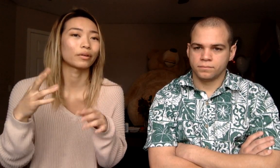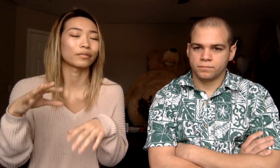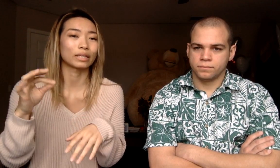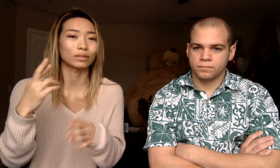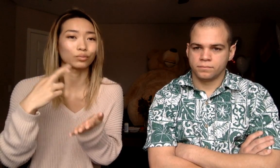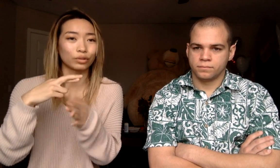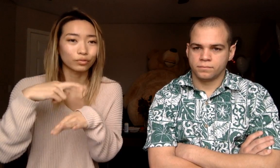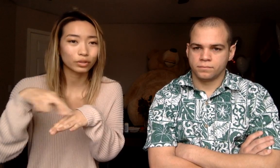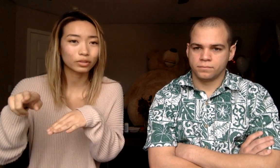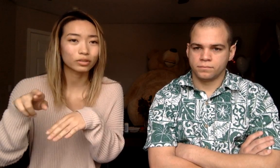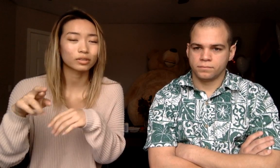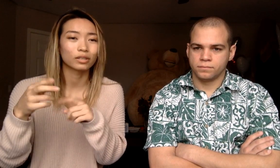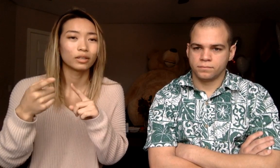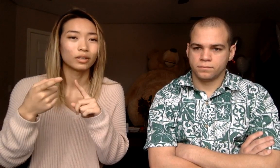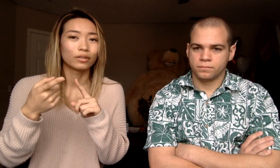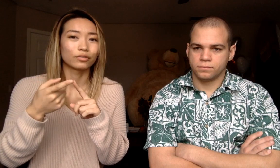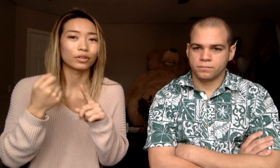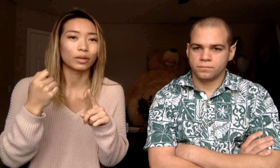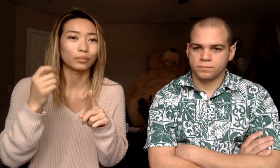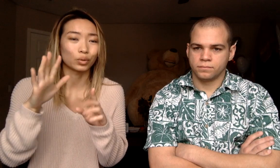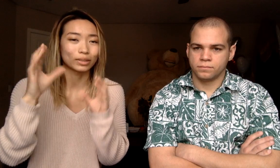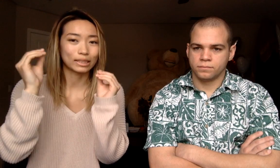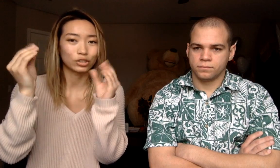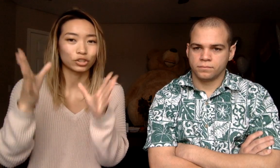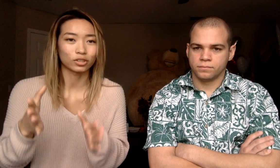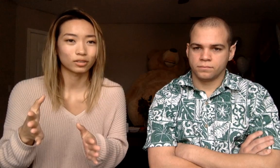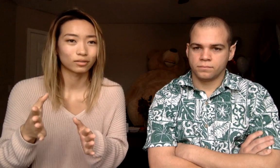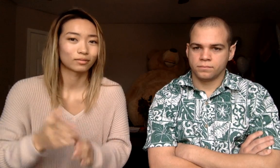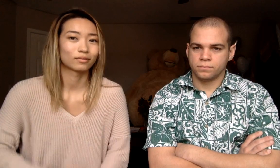some referrals from your teachers.